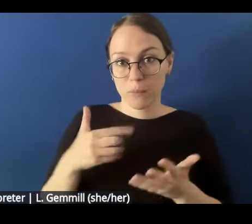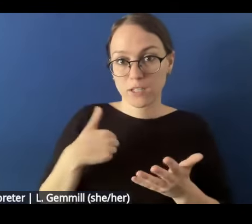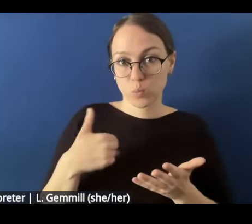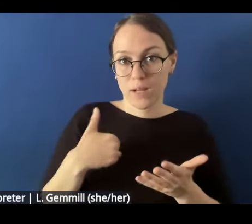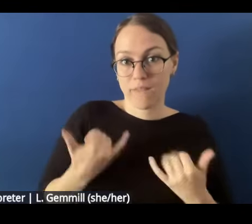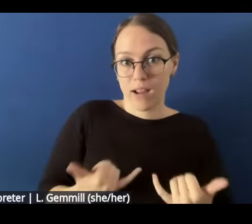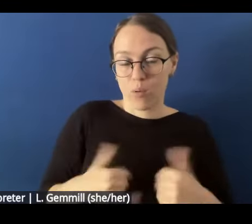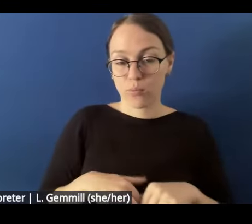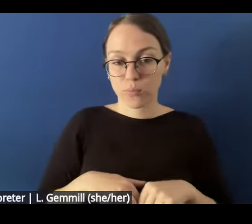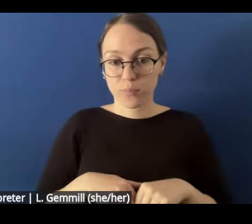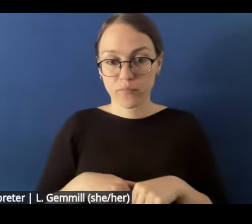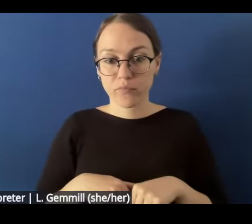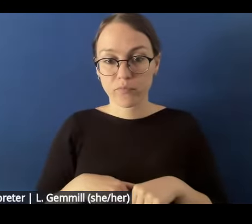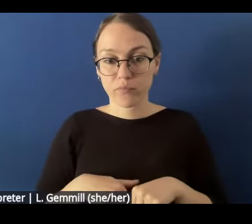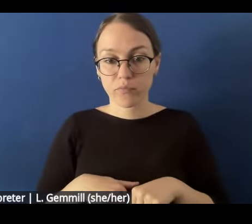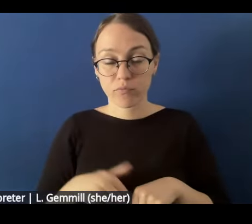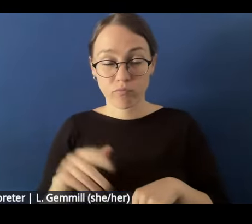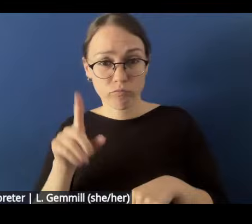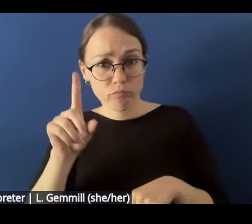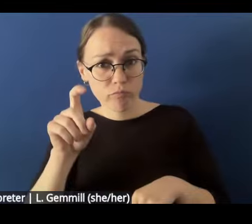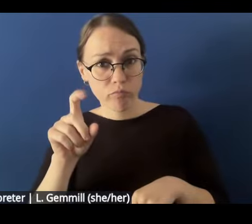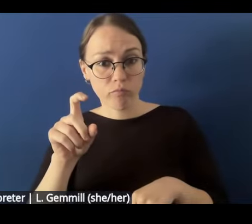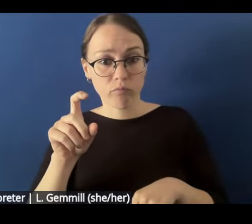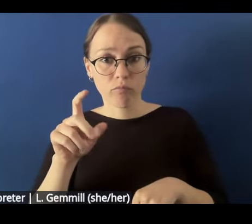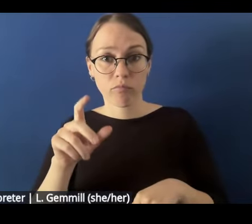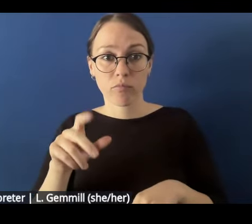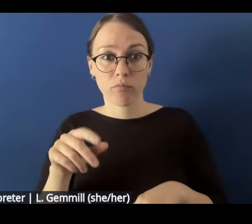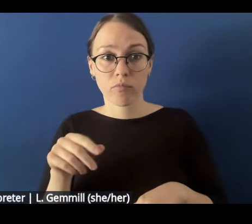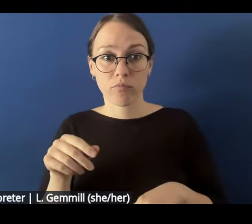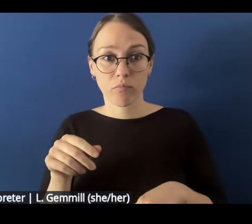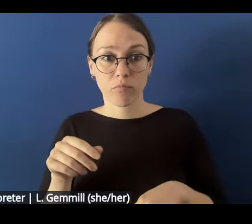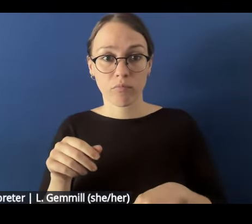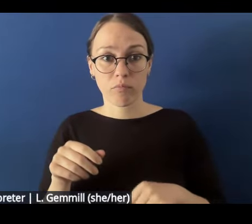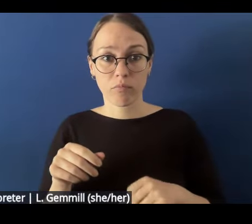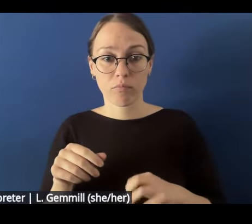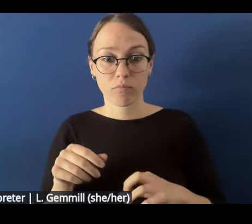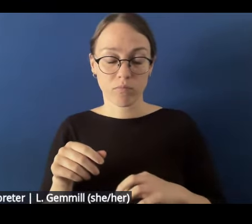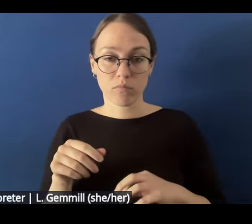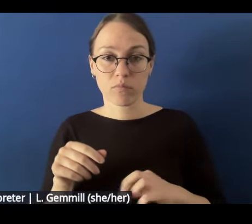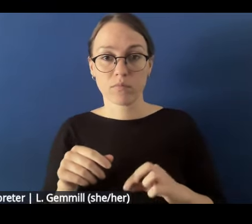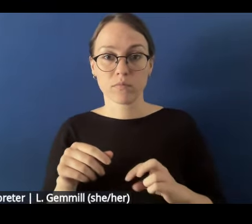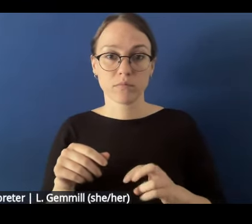it even in the realm of reality to look for a day when